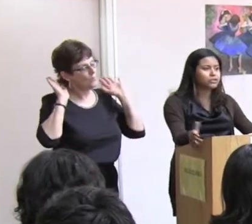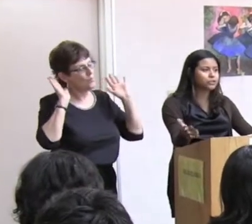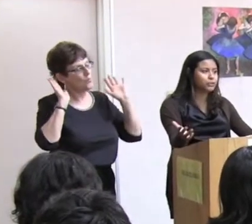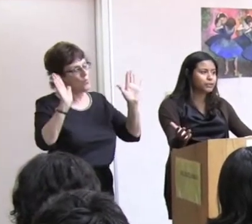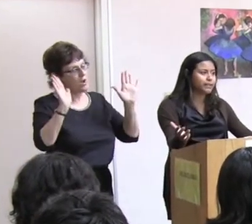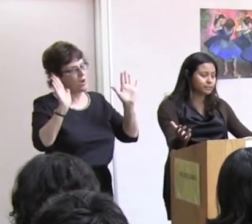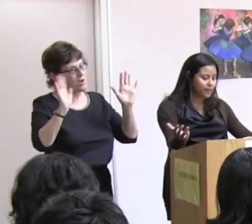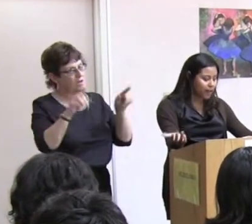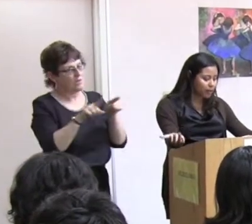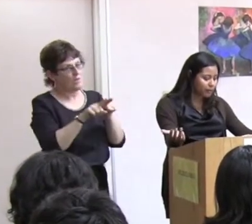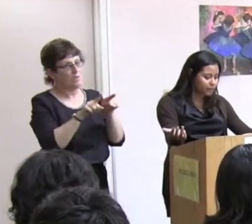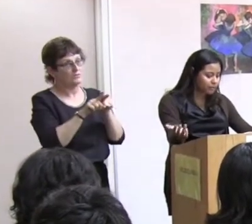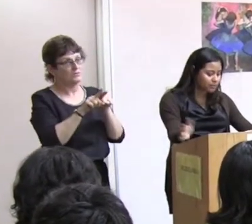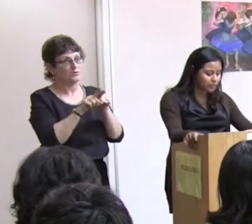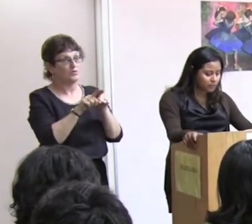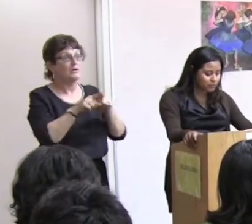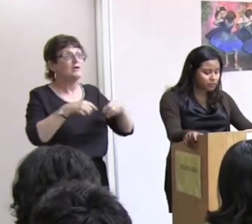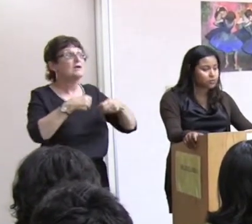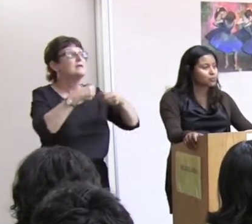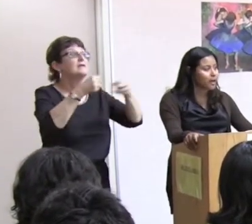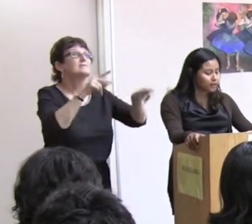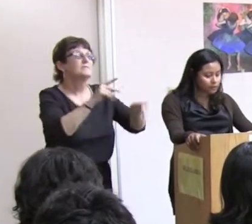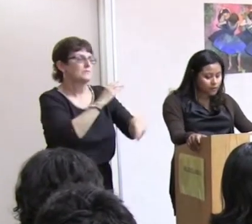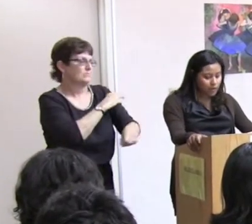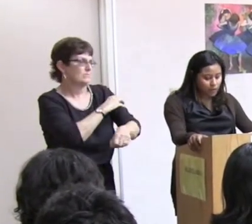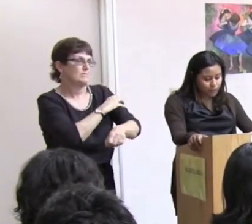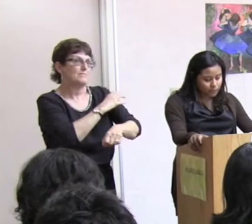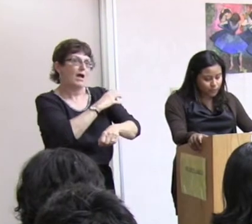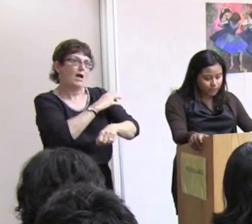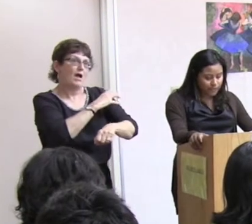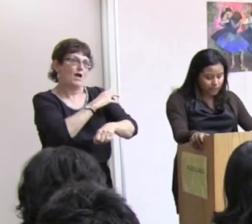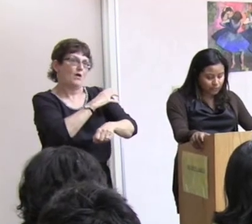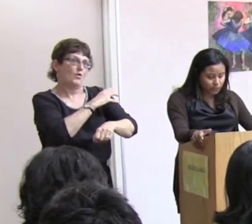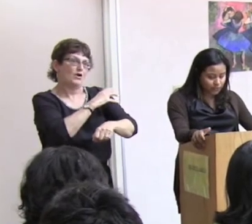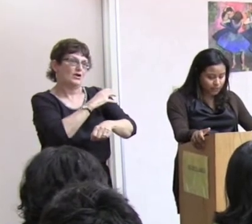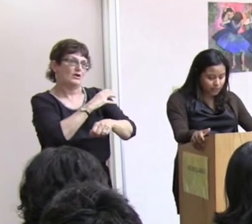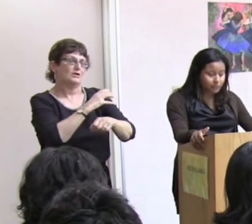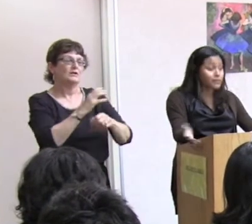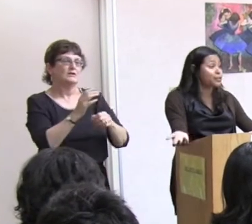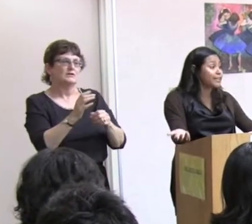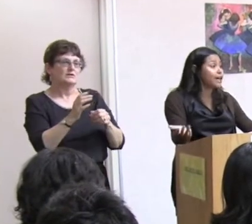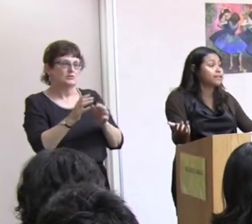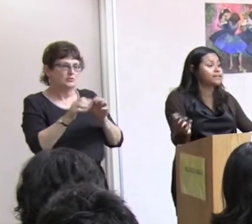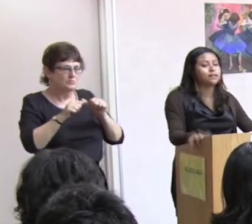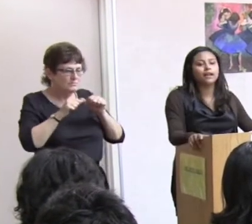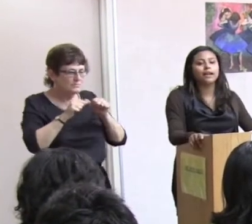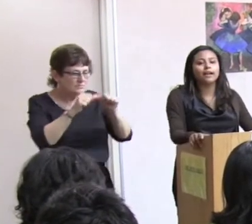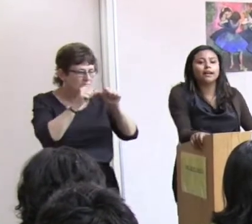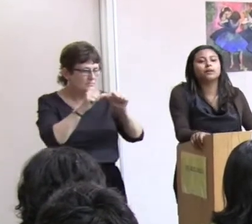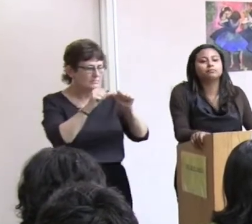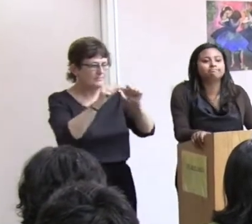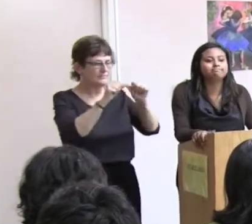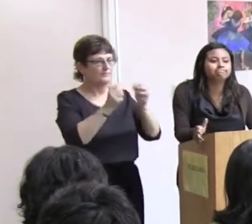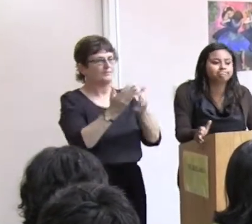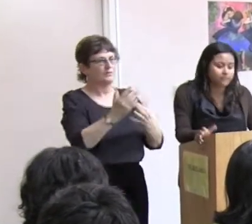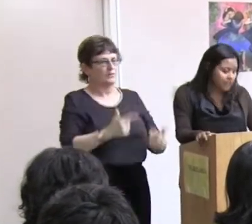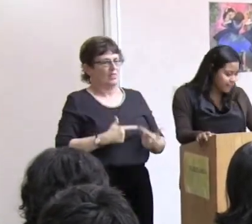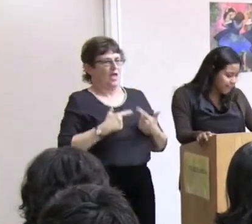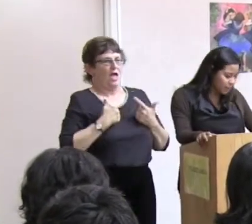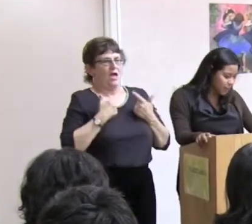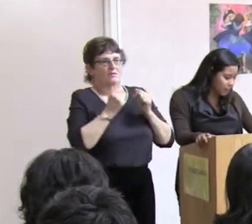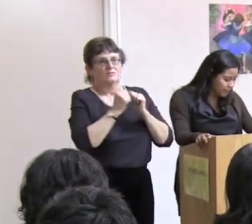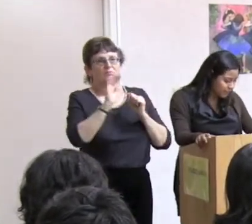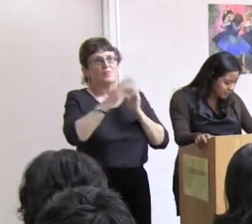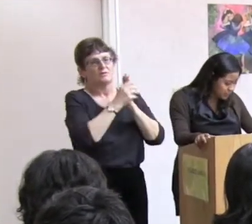And also too, it empowers people to strive through their lives with their talent. And